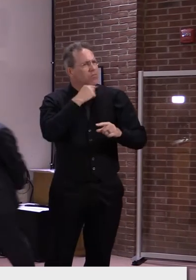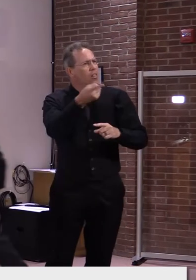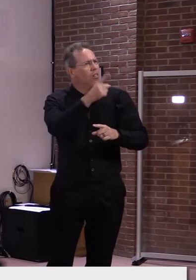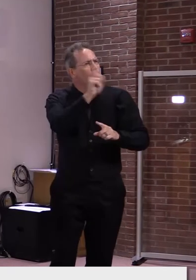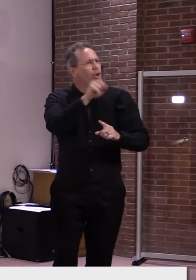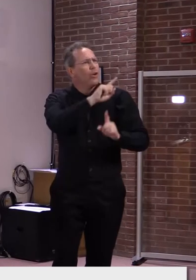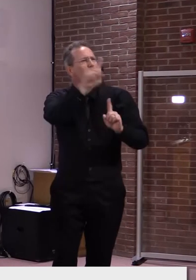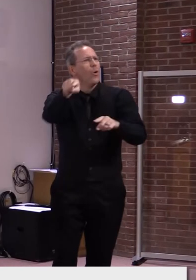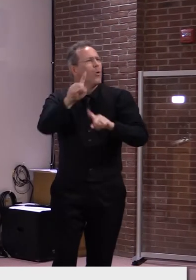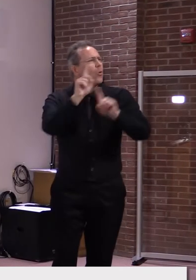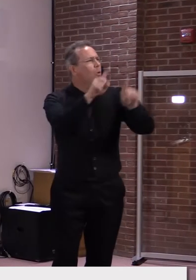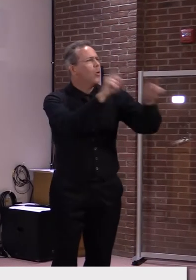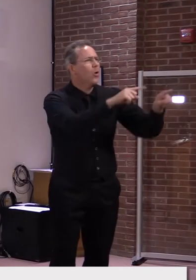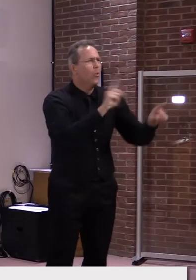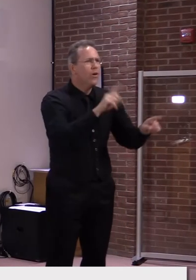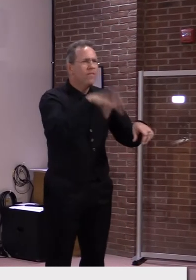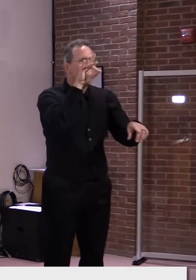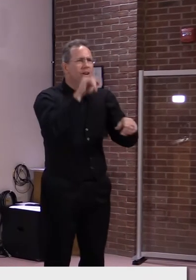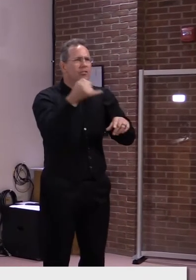it?